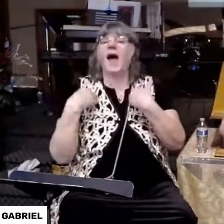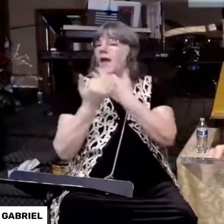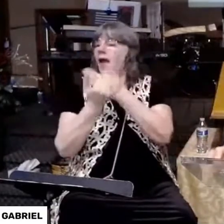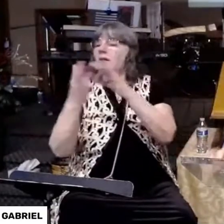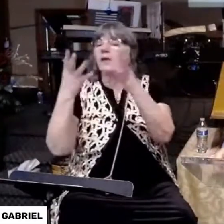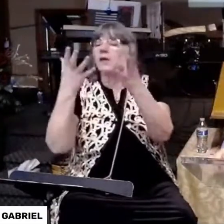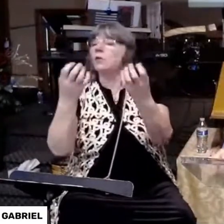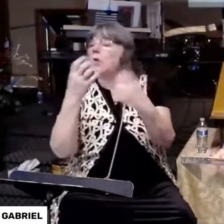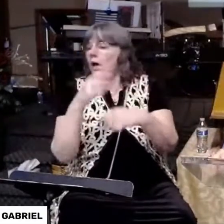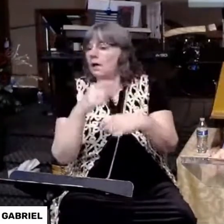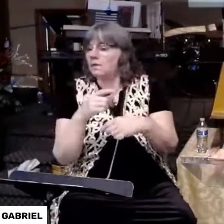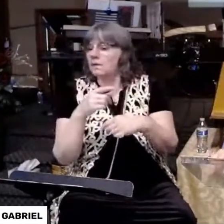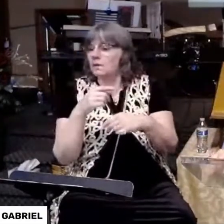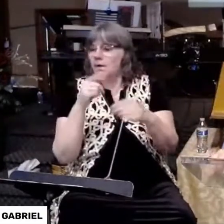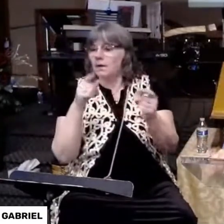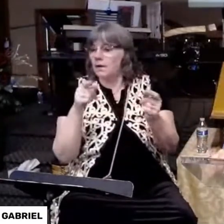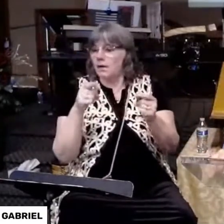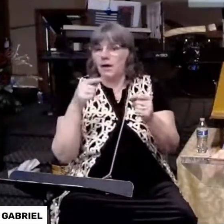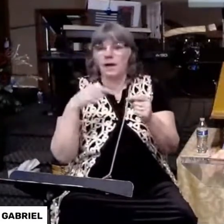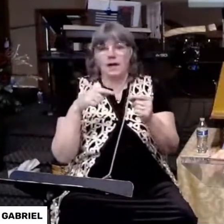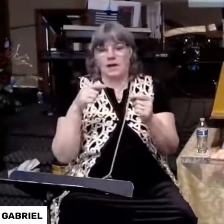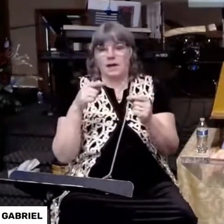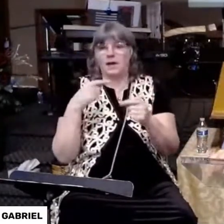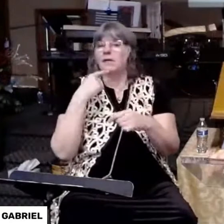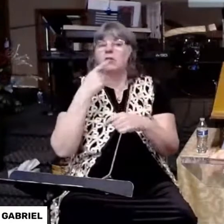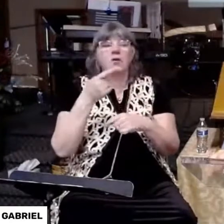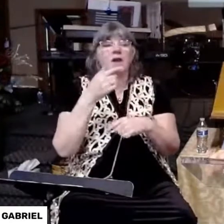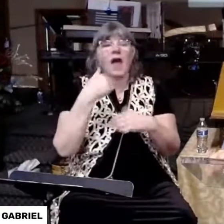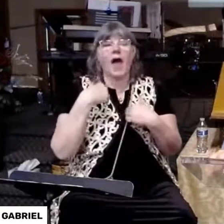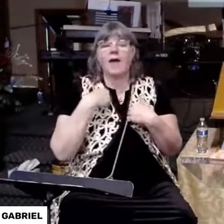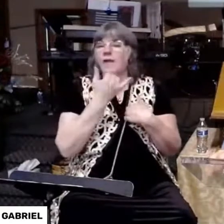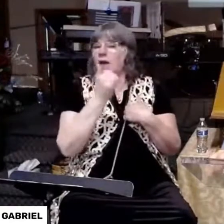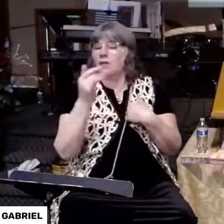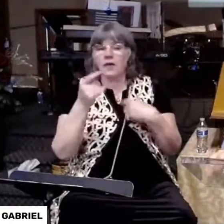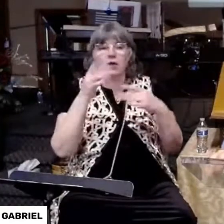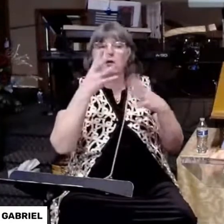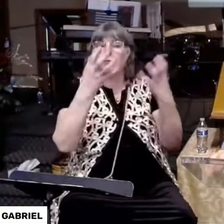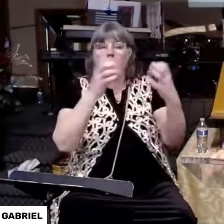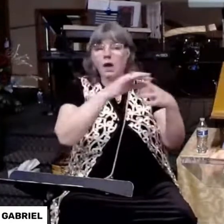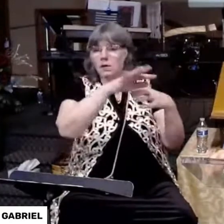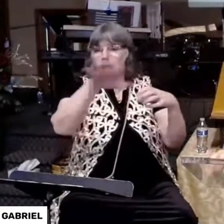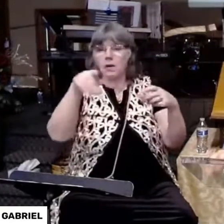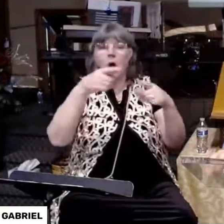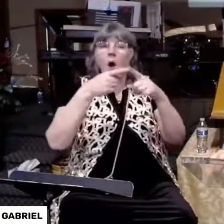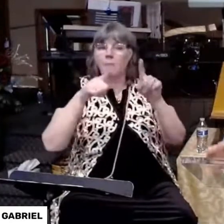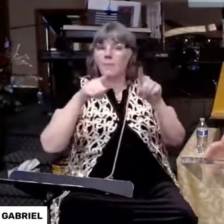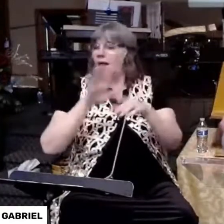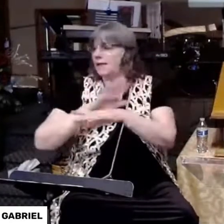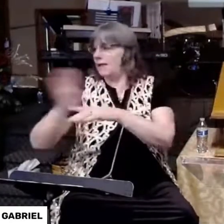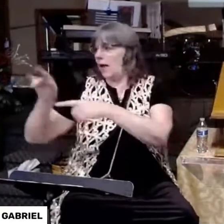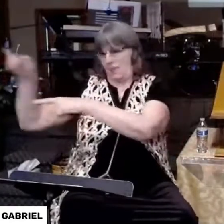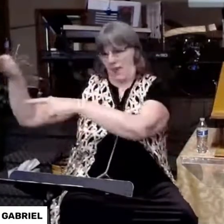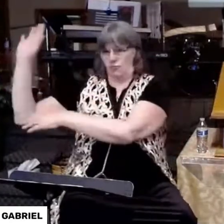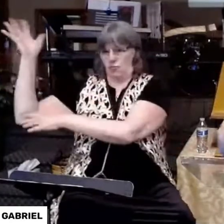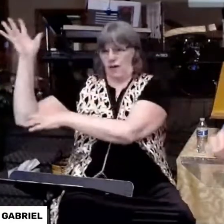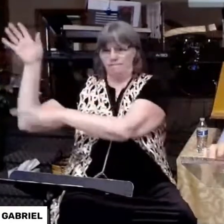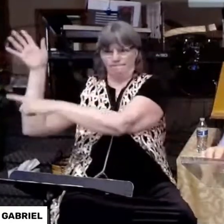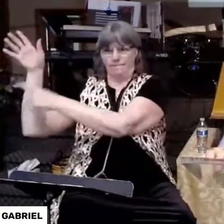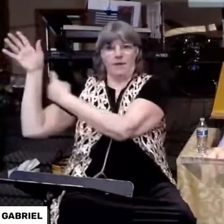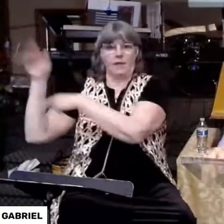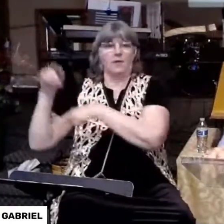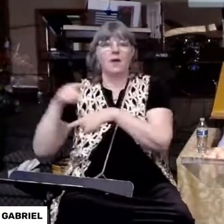He didn't put a fence around it. He could have chopped it down. Or put a wall in front of it. But he